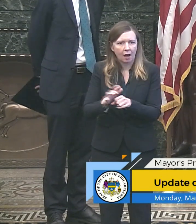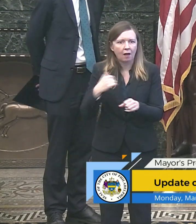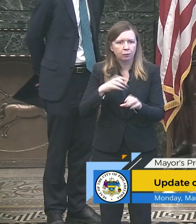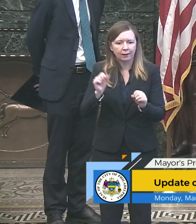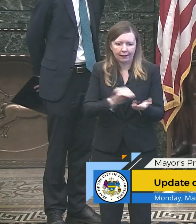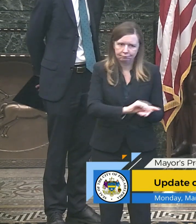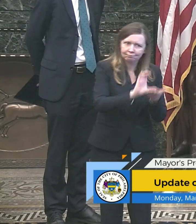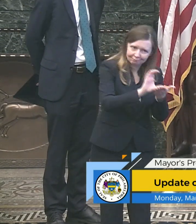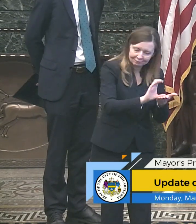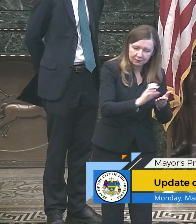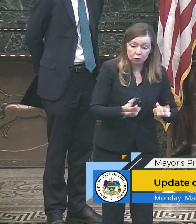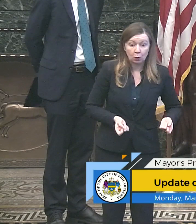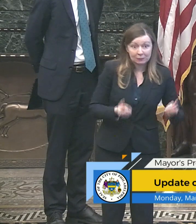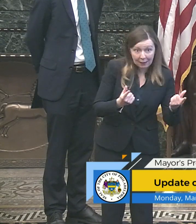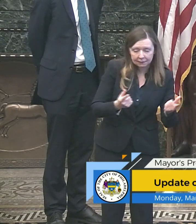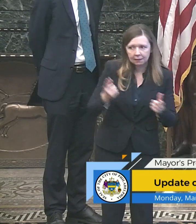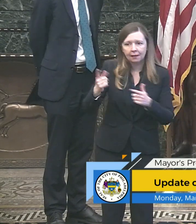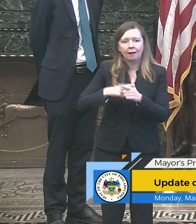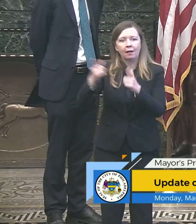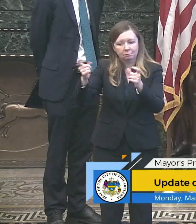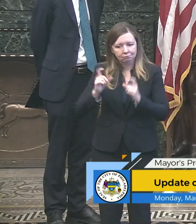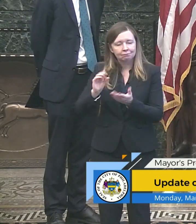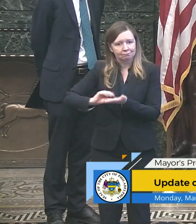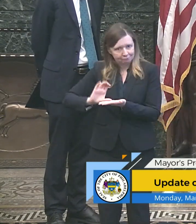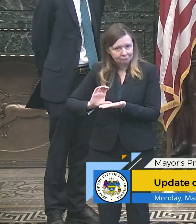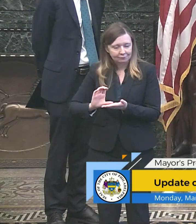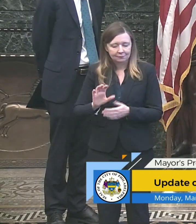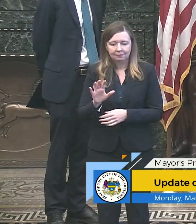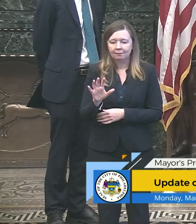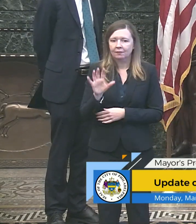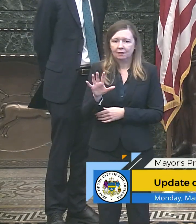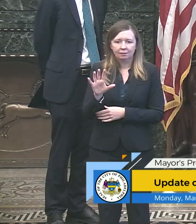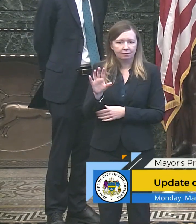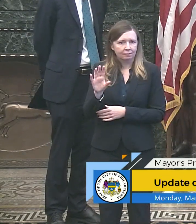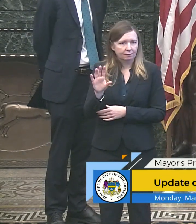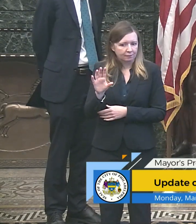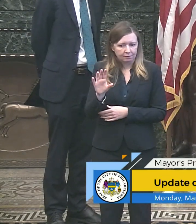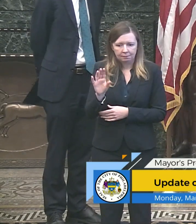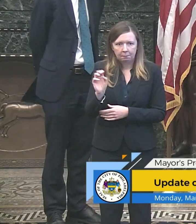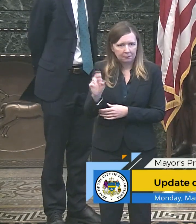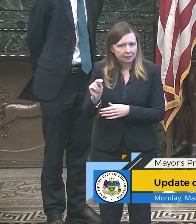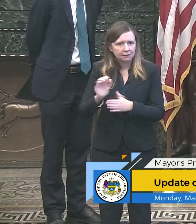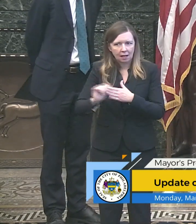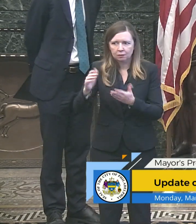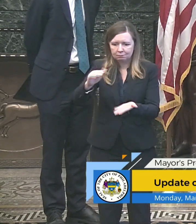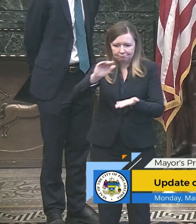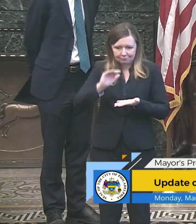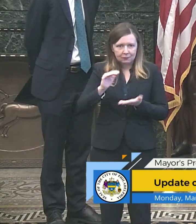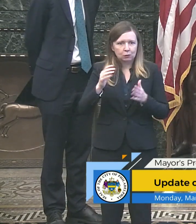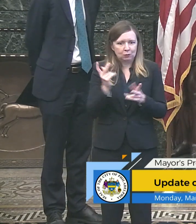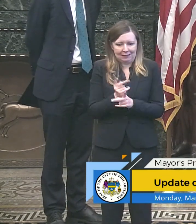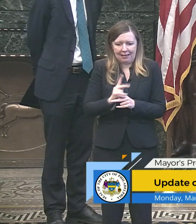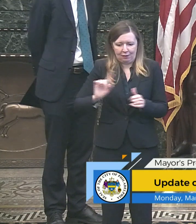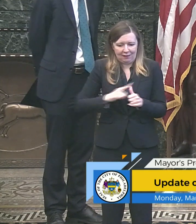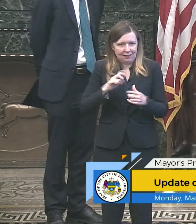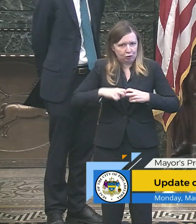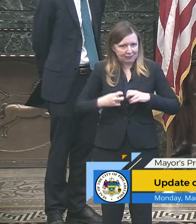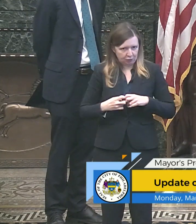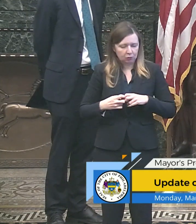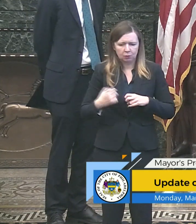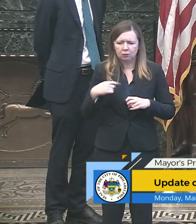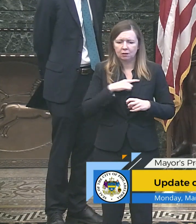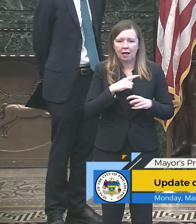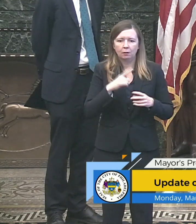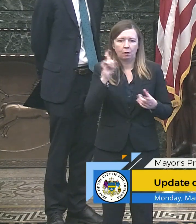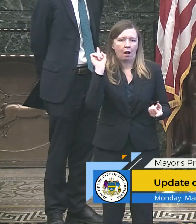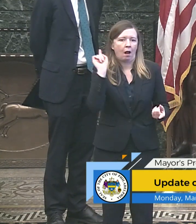replenish what we're spending. Again, $85 million was appropriated to take care of the initial issues, and we'll